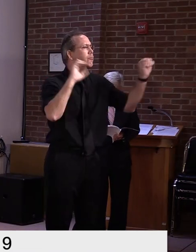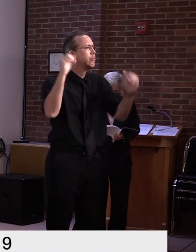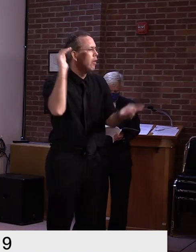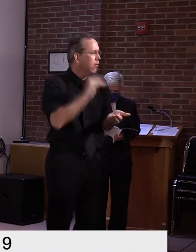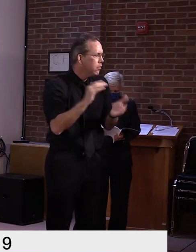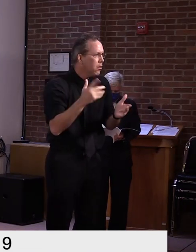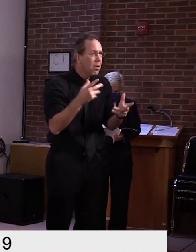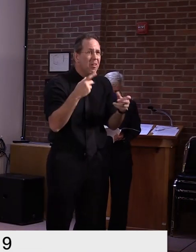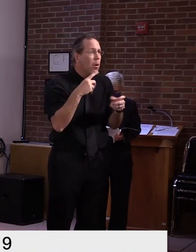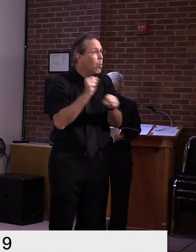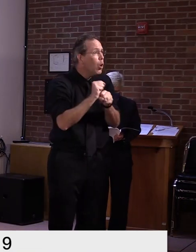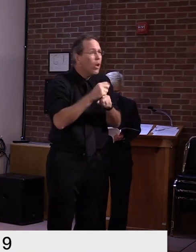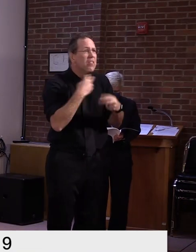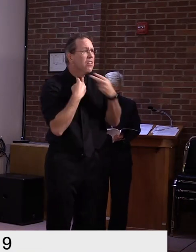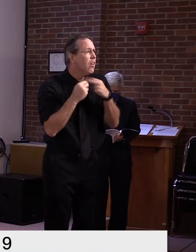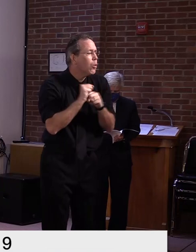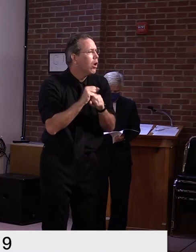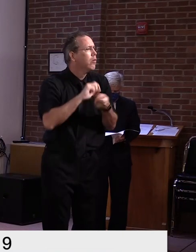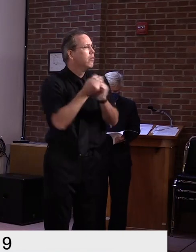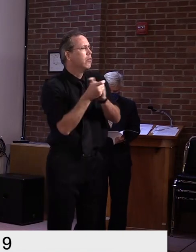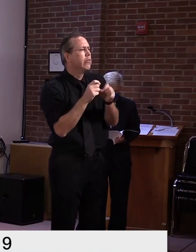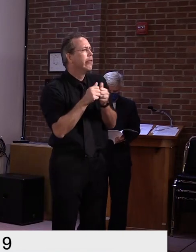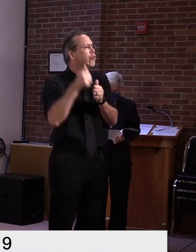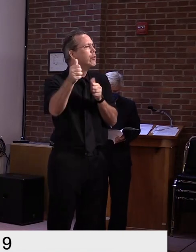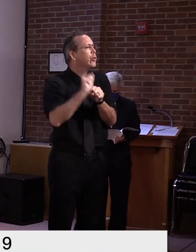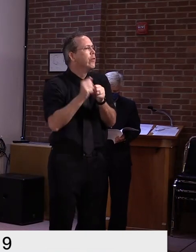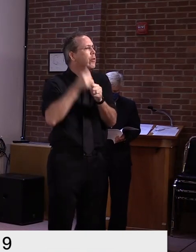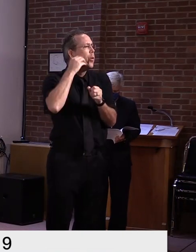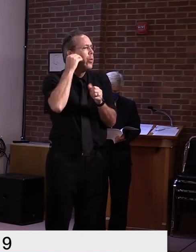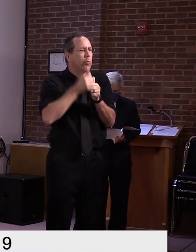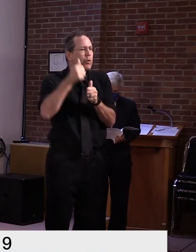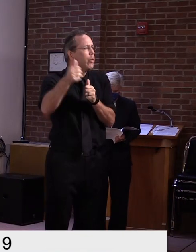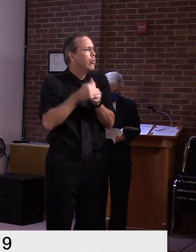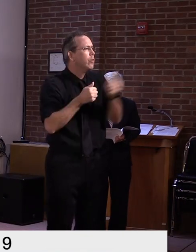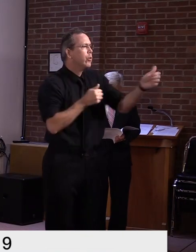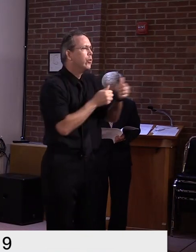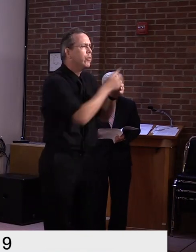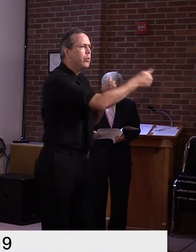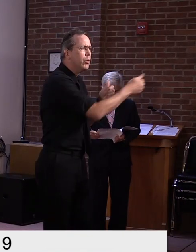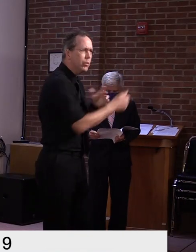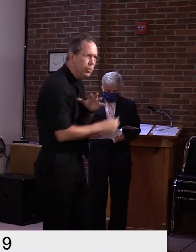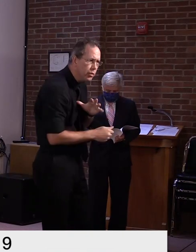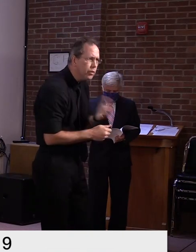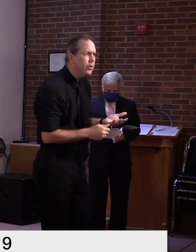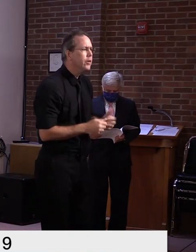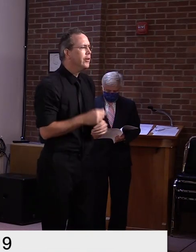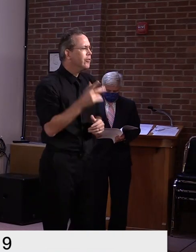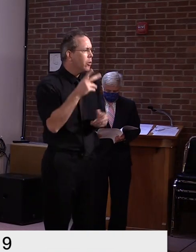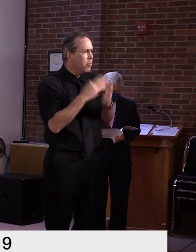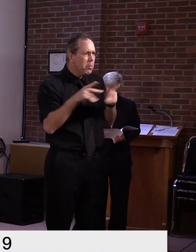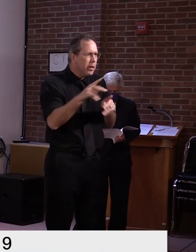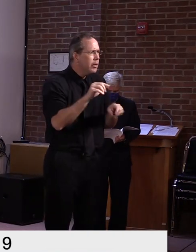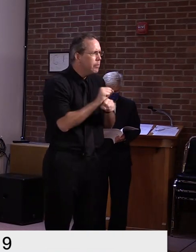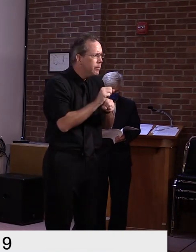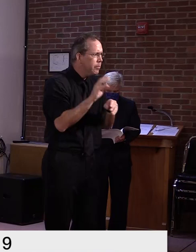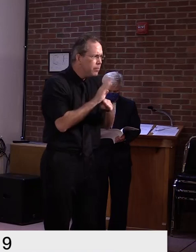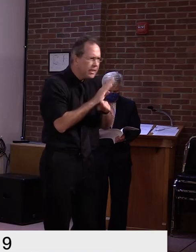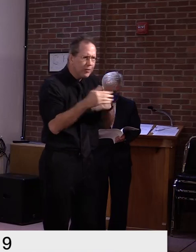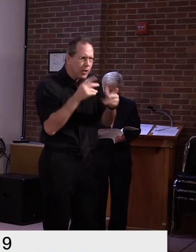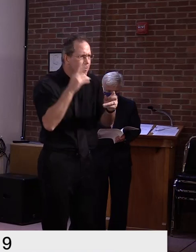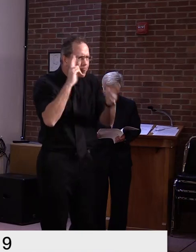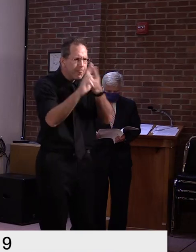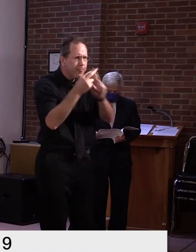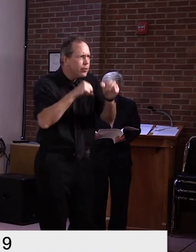work remotely to do so. You've done all this in order to keep each other healthy. This